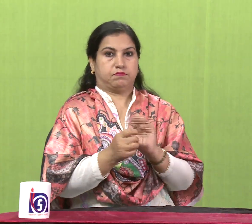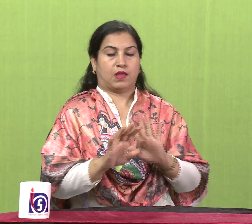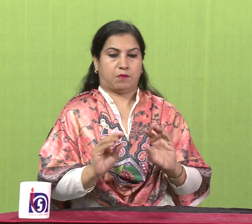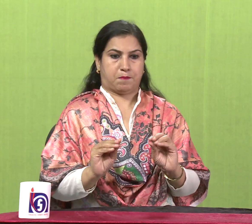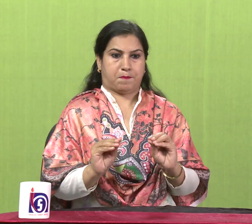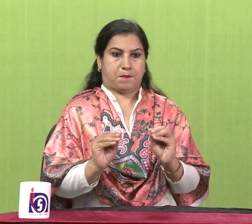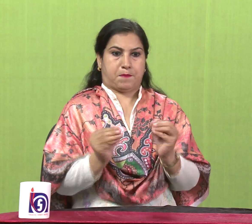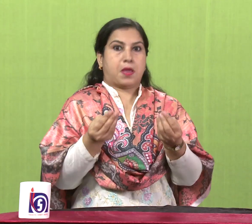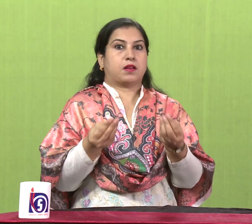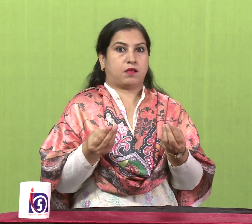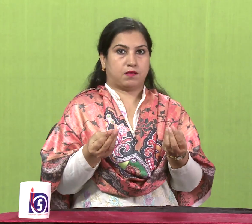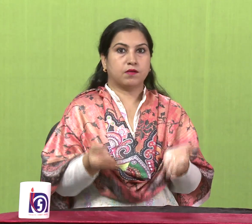is becoming better.